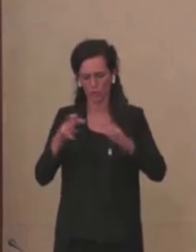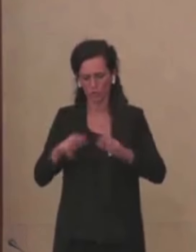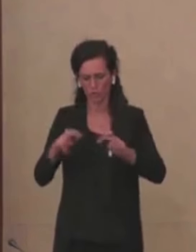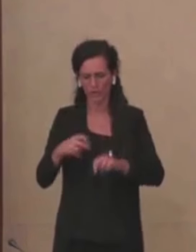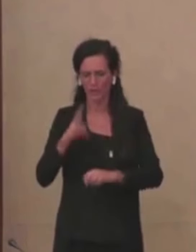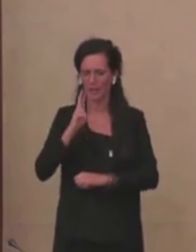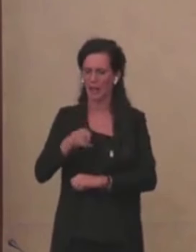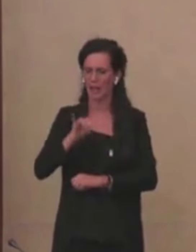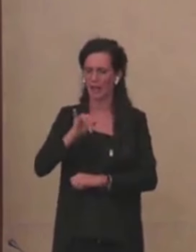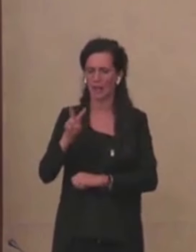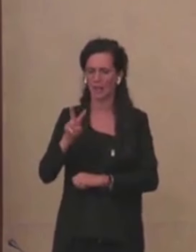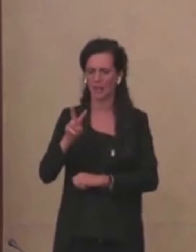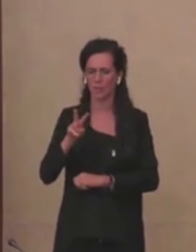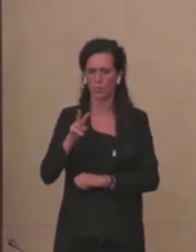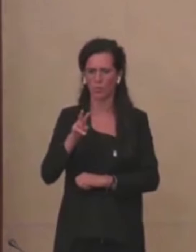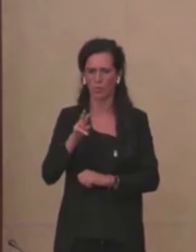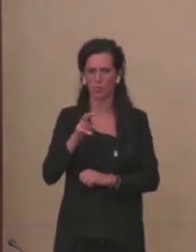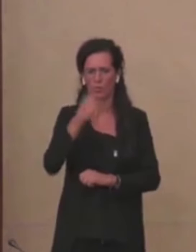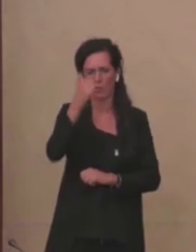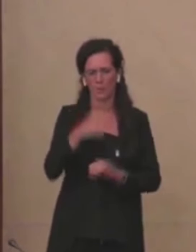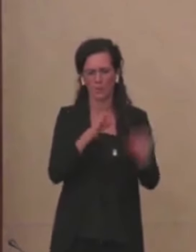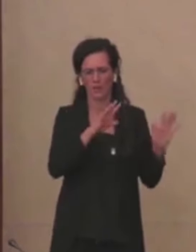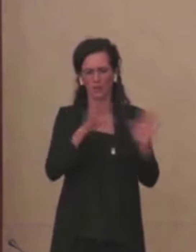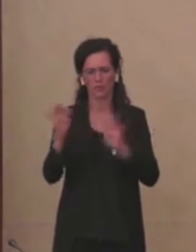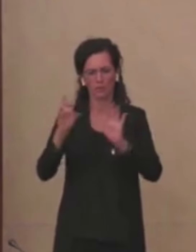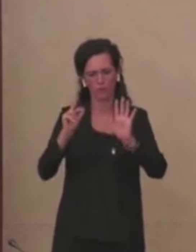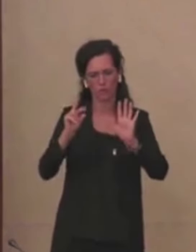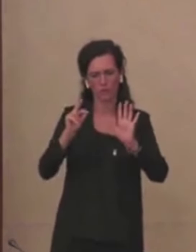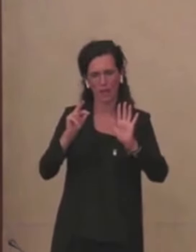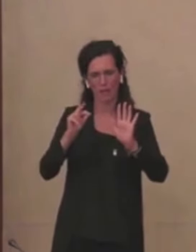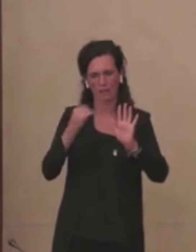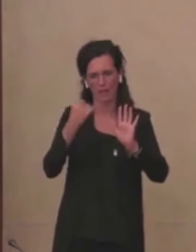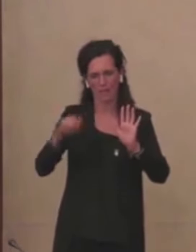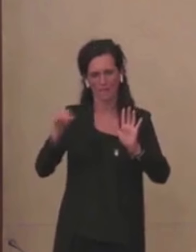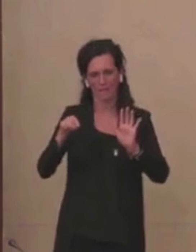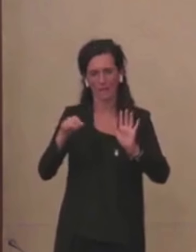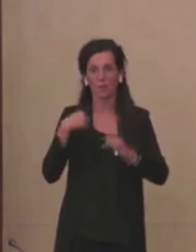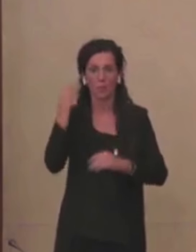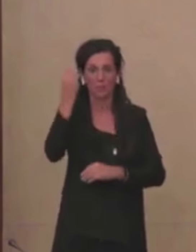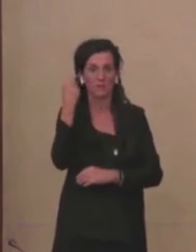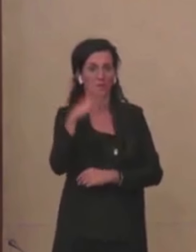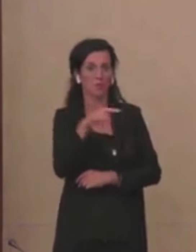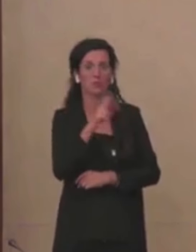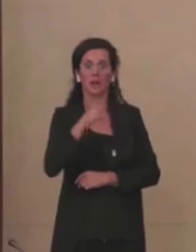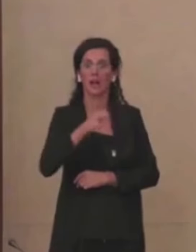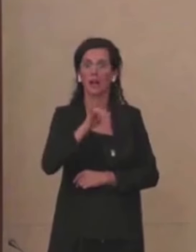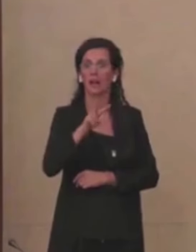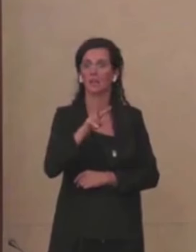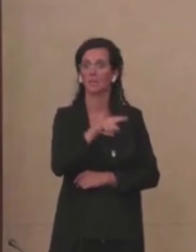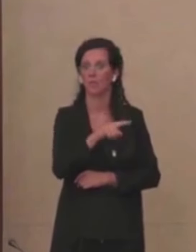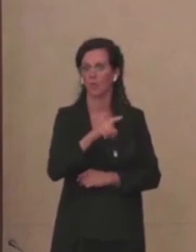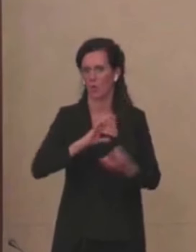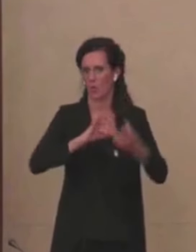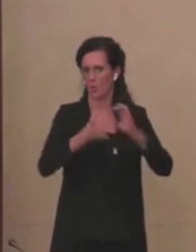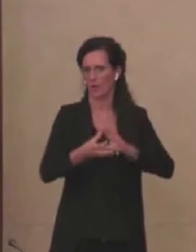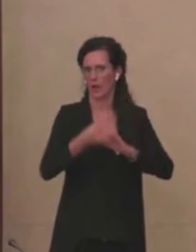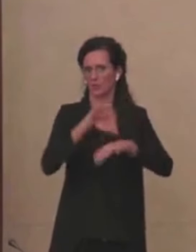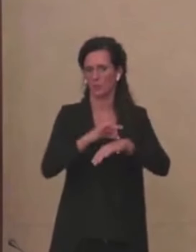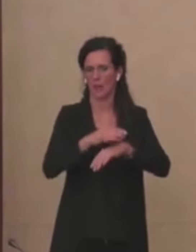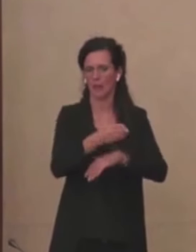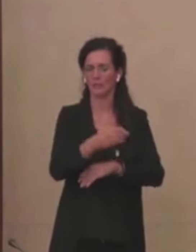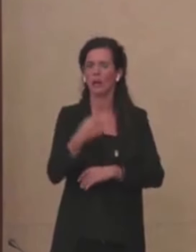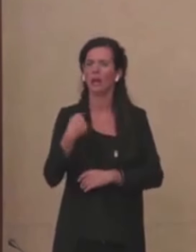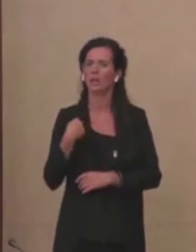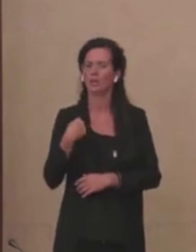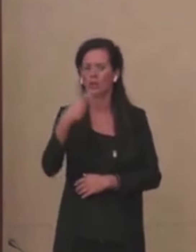I was in China the second week in January 2020, and I had to cancel my trip to Wuhan